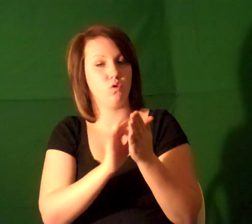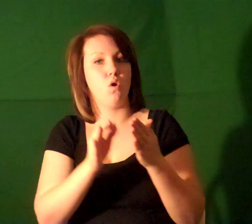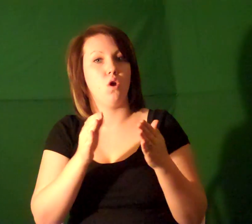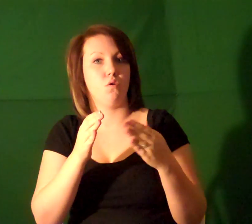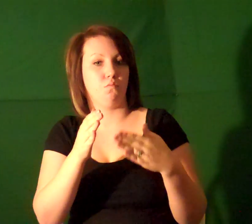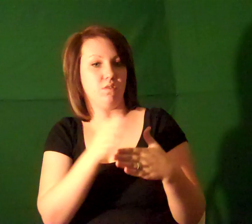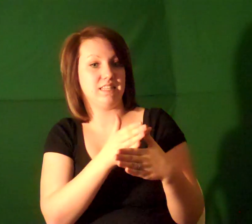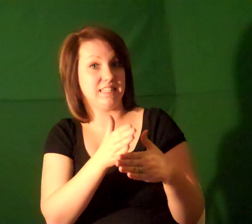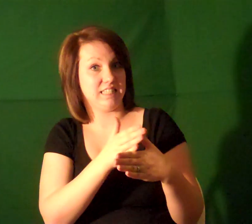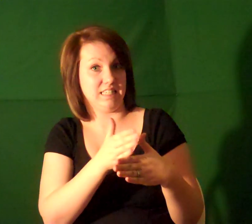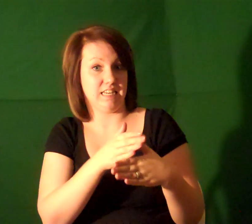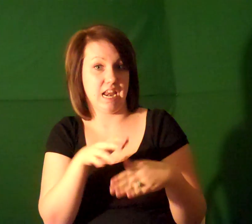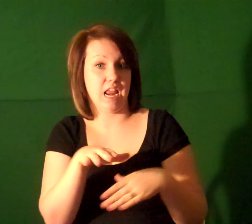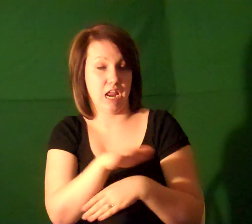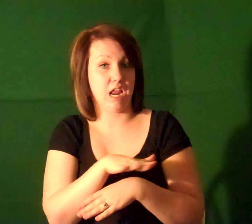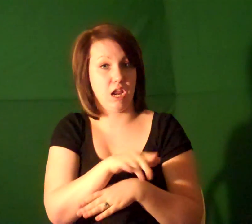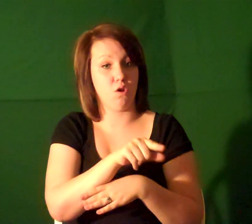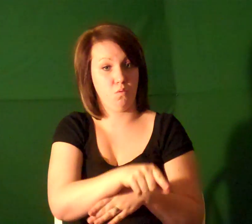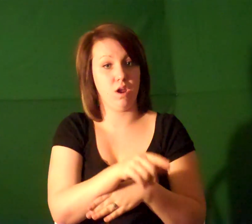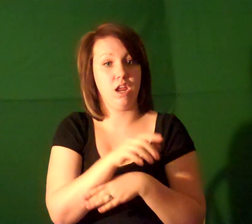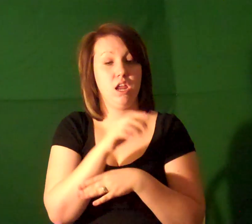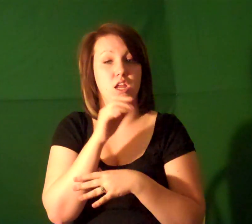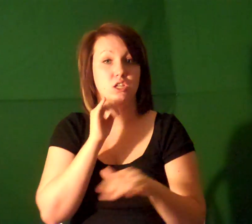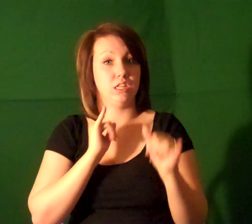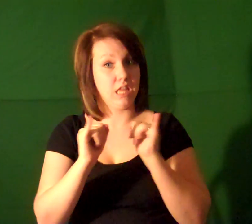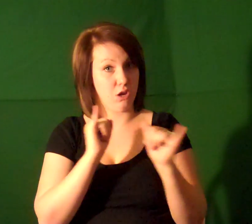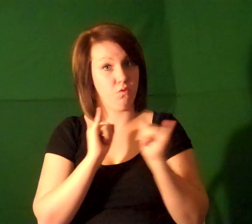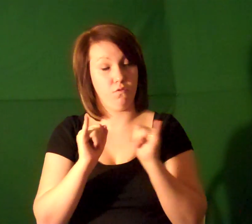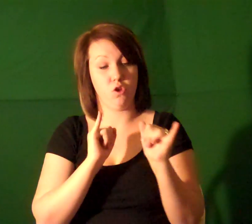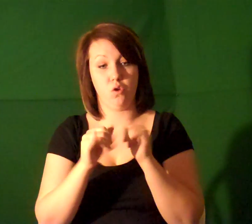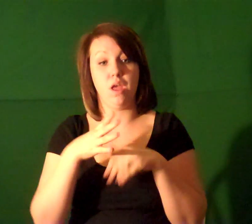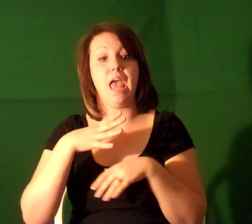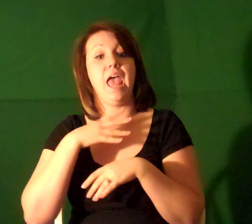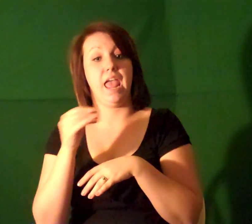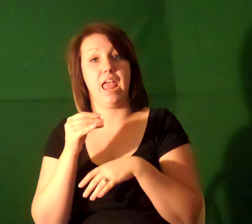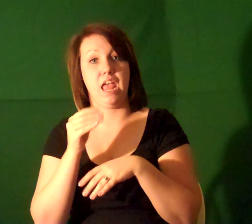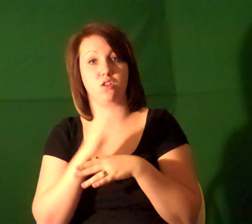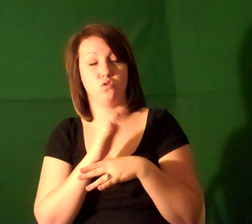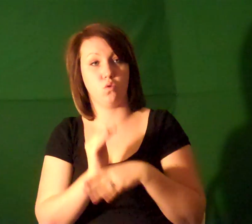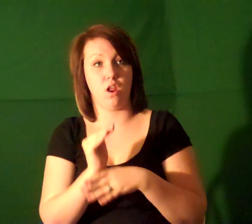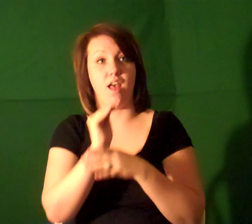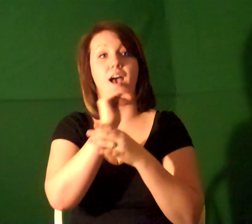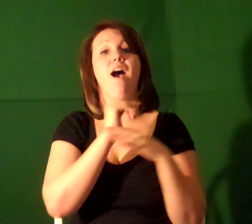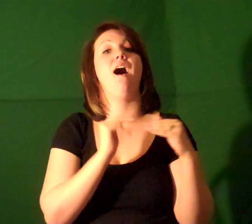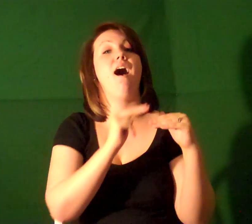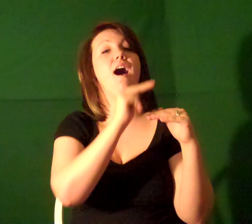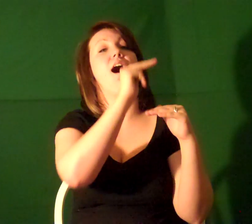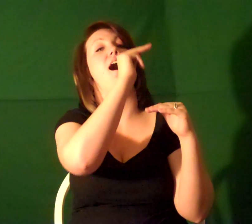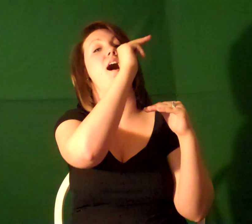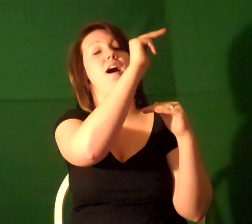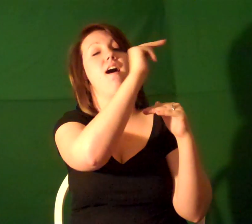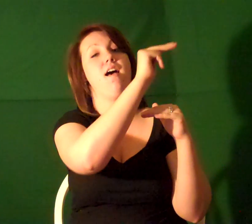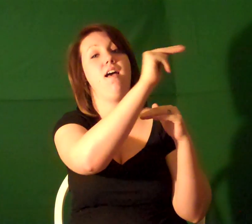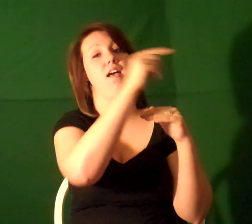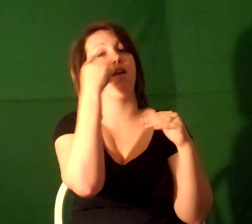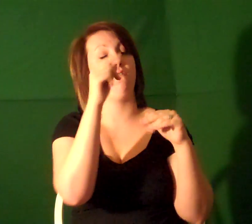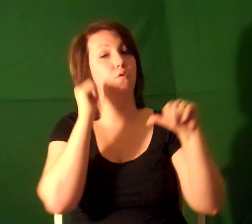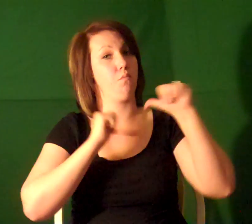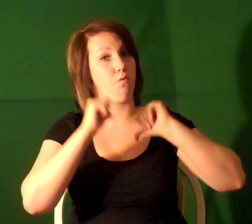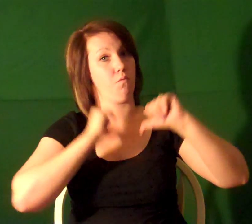professional interpreter on the interview portion, and you scored within the high range on the performance portion of the